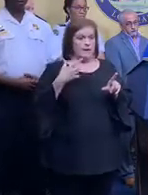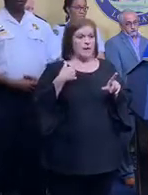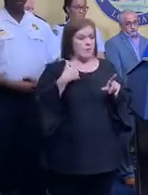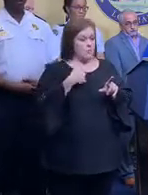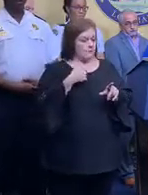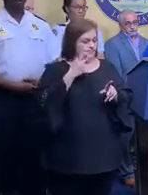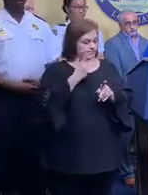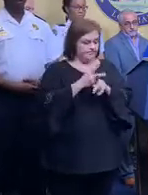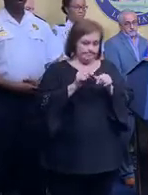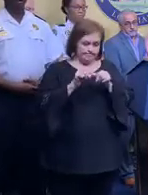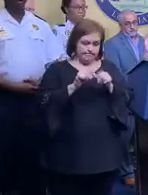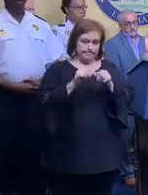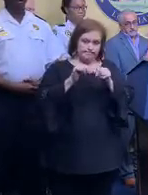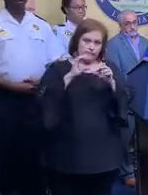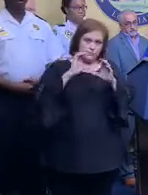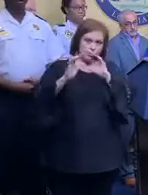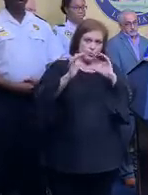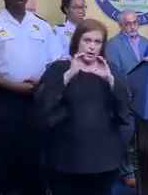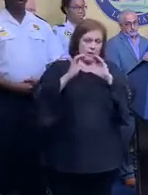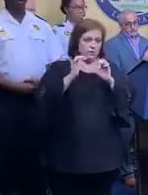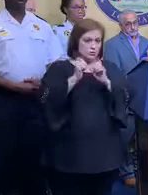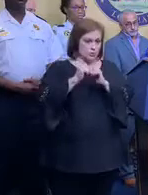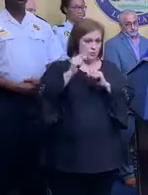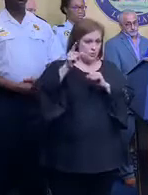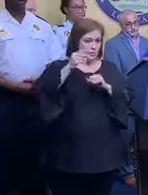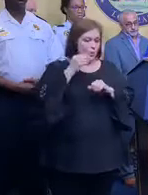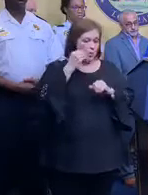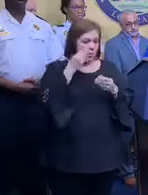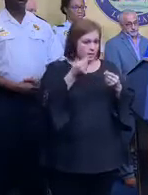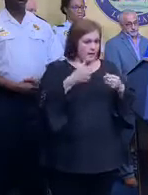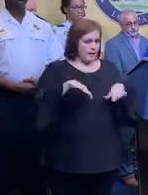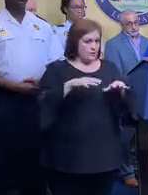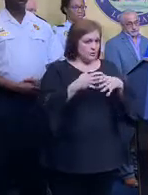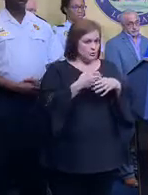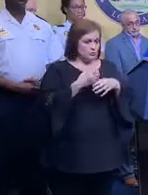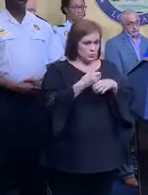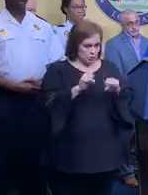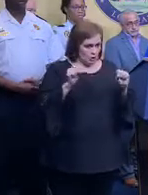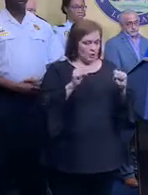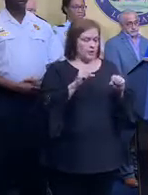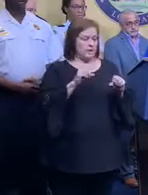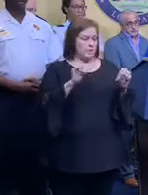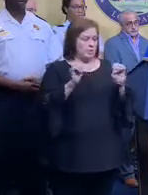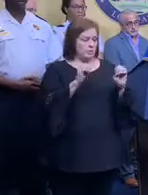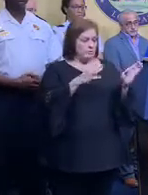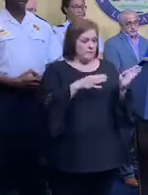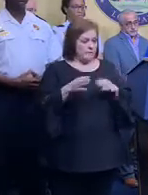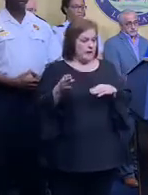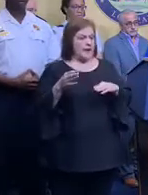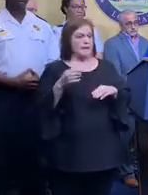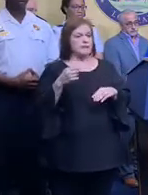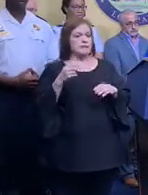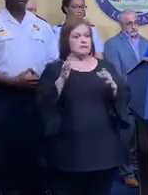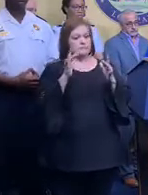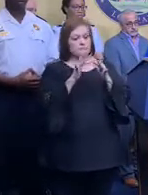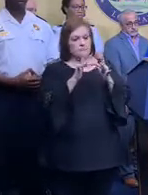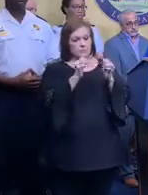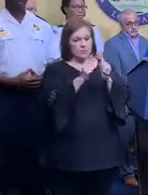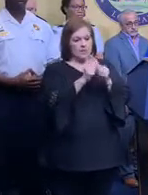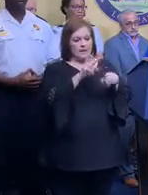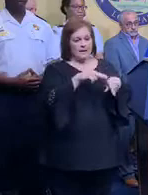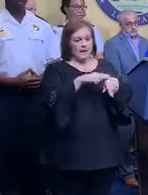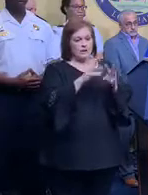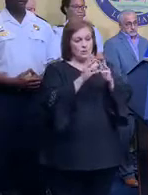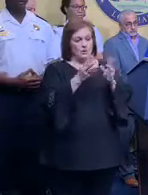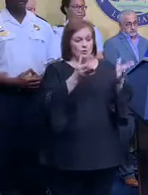constant communication, meaning our Office of Homeland Security and Emergency Preparedness connected with the National Weather